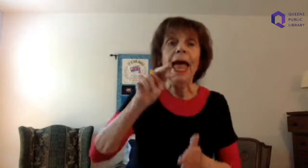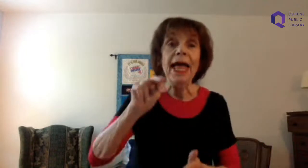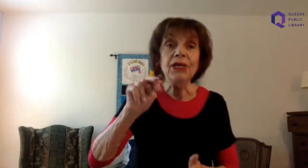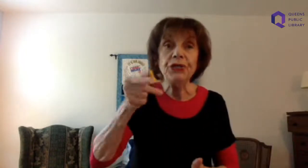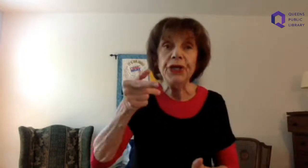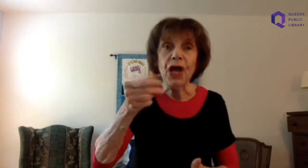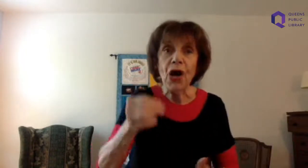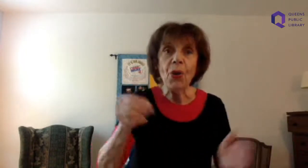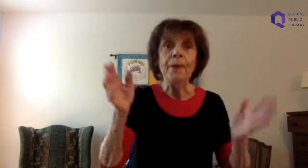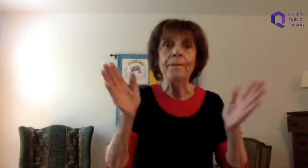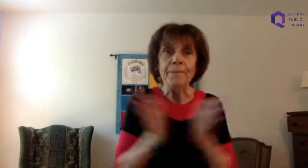N-G-O,